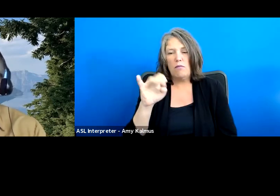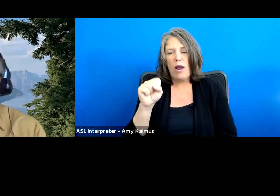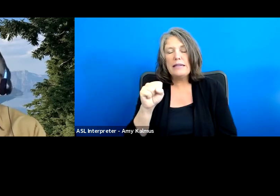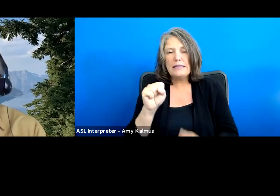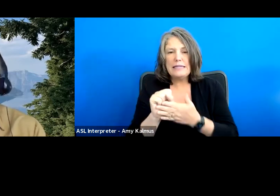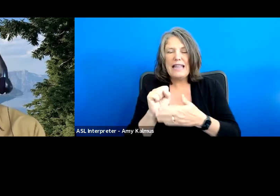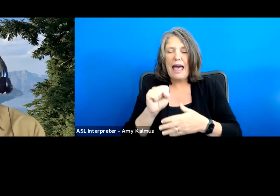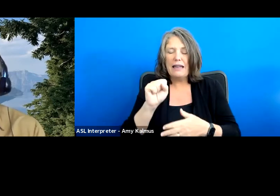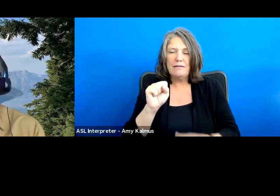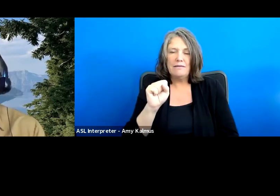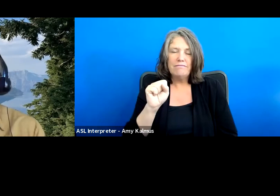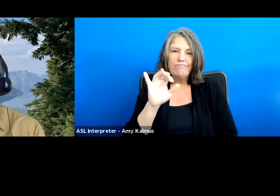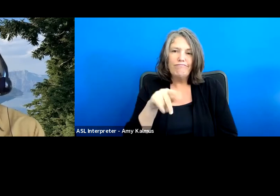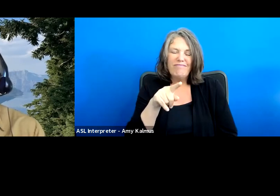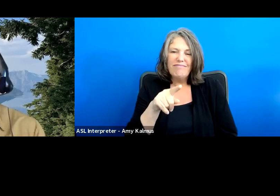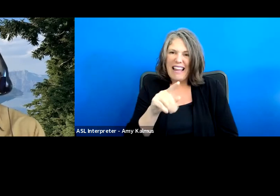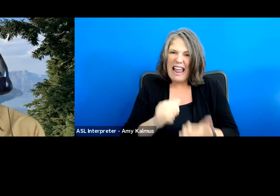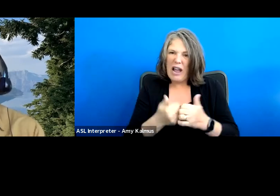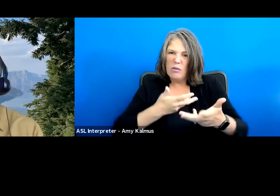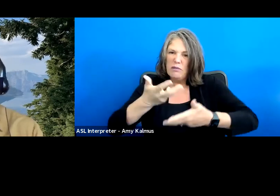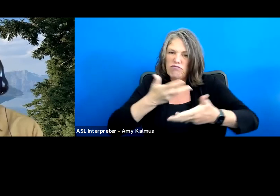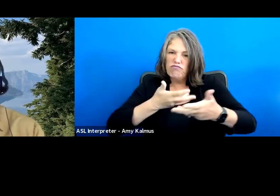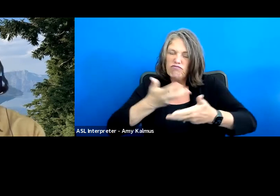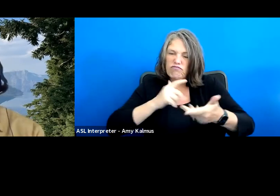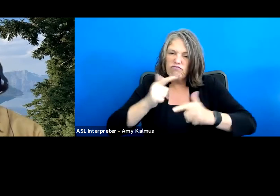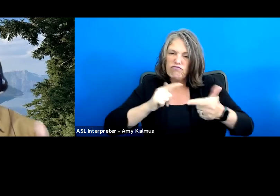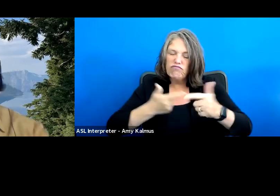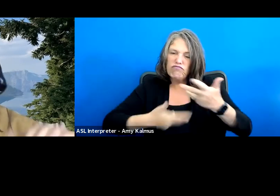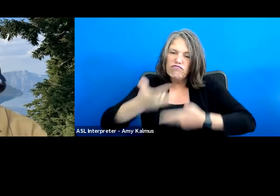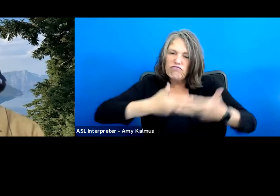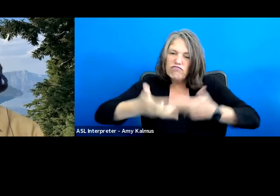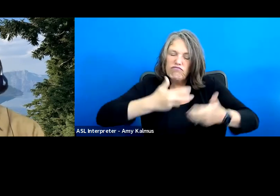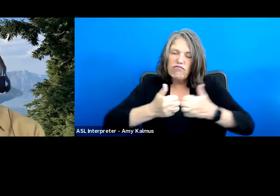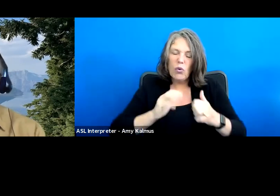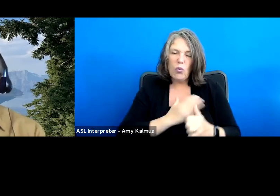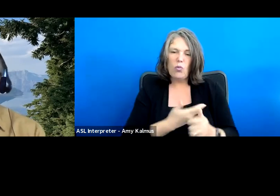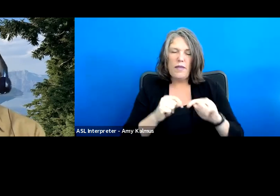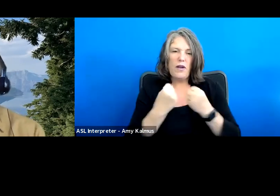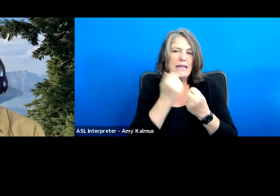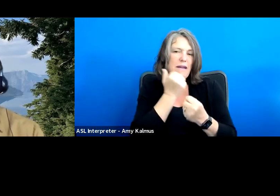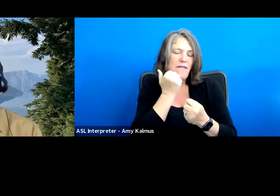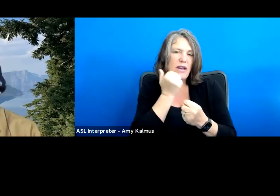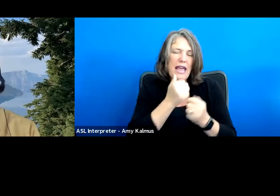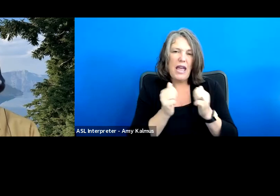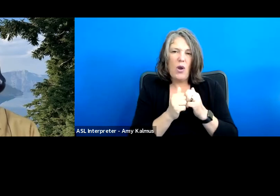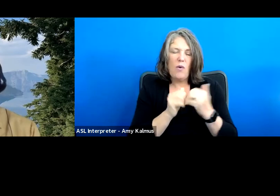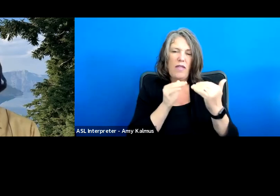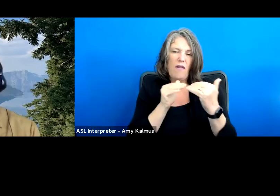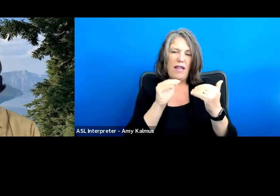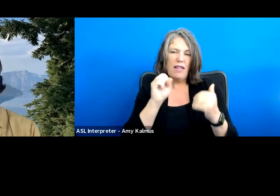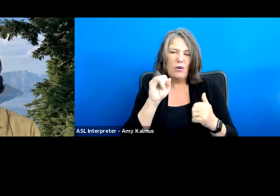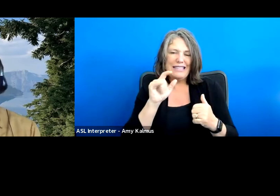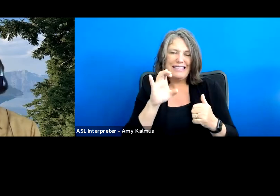leg, that is just how do we engage every day? How are we engaging with our team, with our fellow SILC